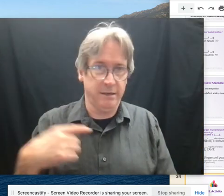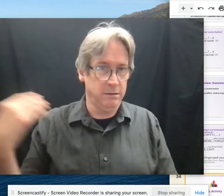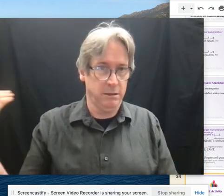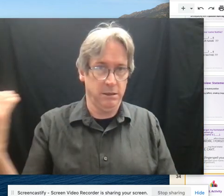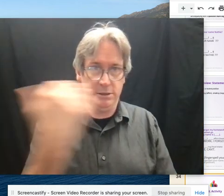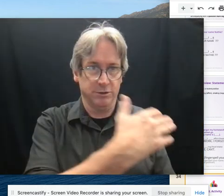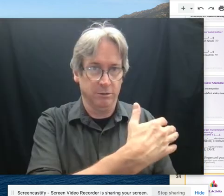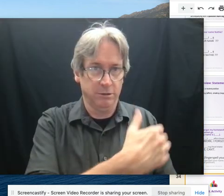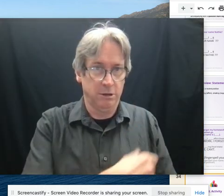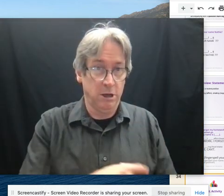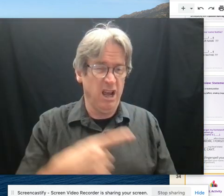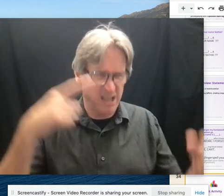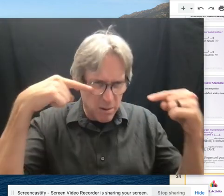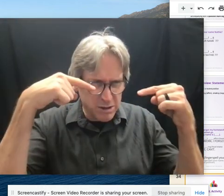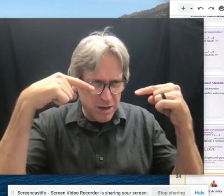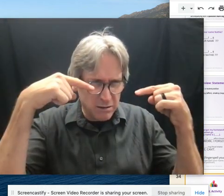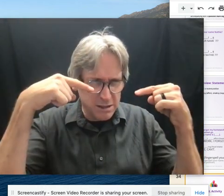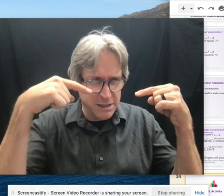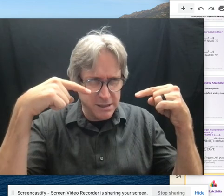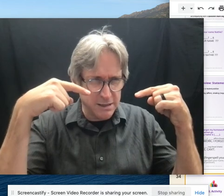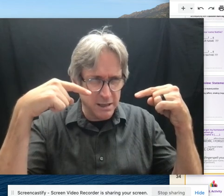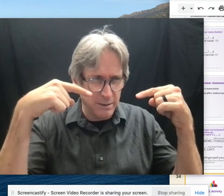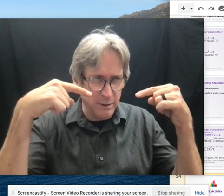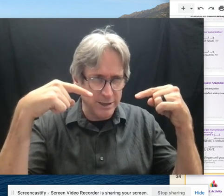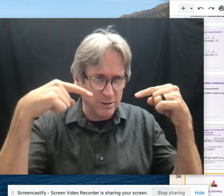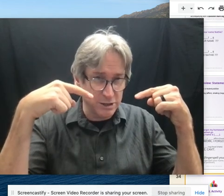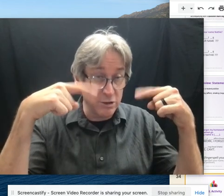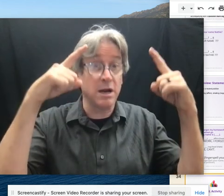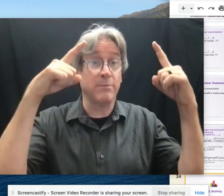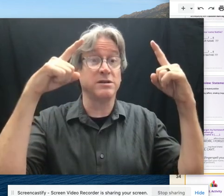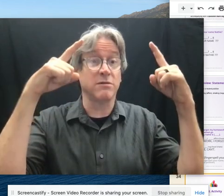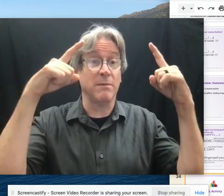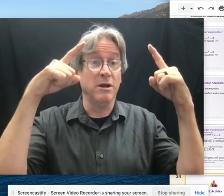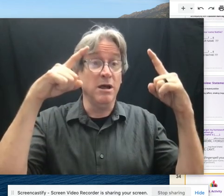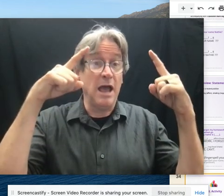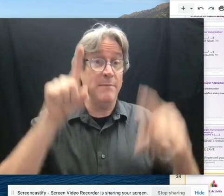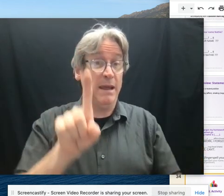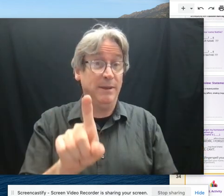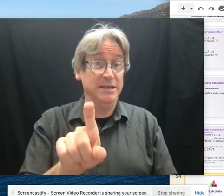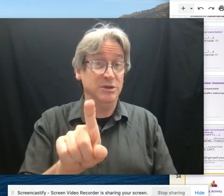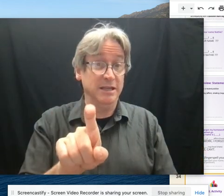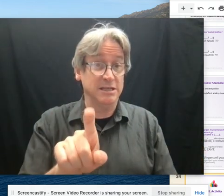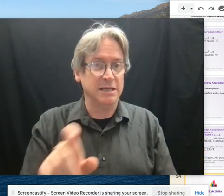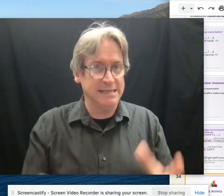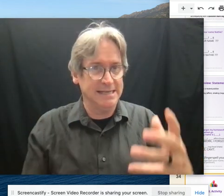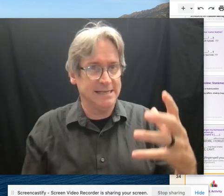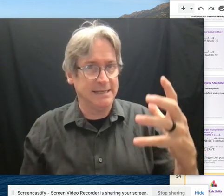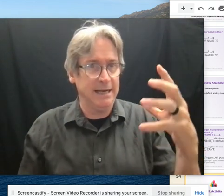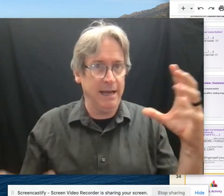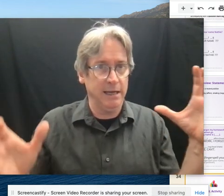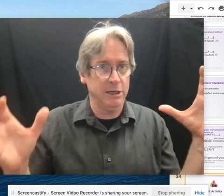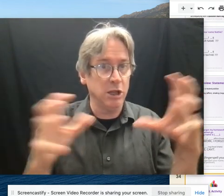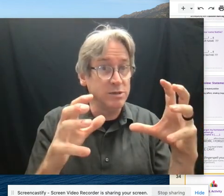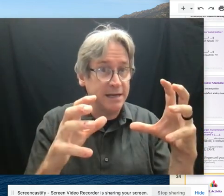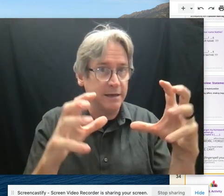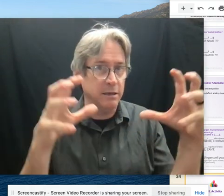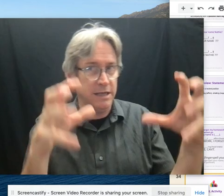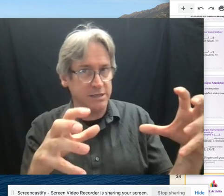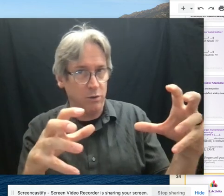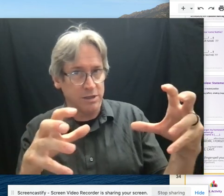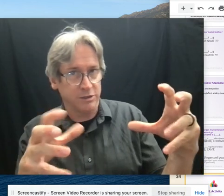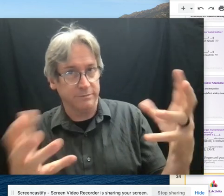his head, he's neutral, his eyebrows are down because he's asking a WH question, or his eyebrows are up, and maybe he's doing this because he's asking a